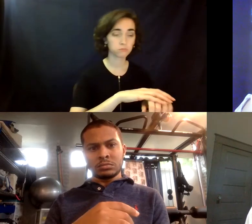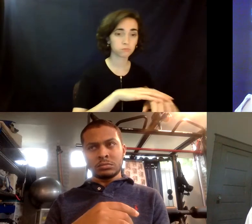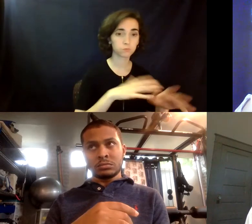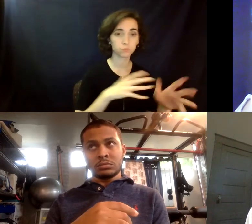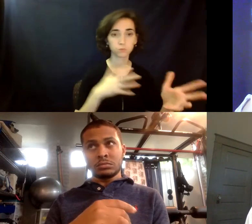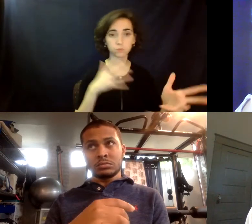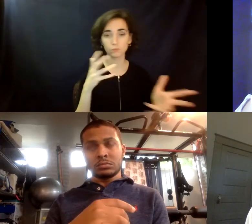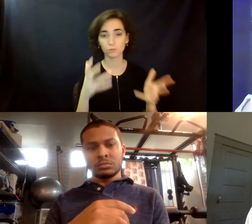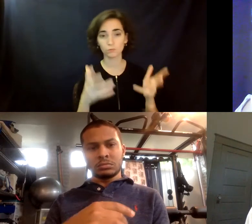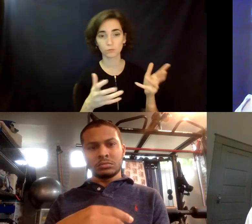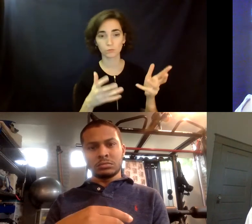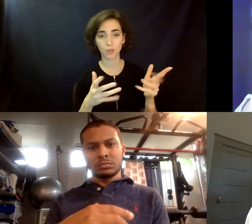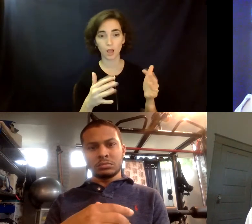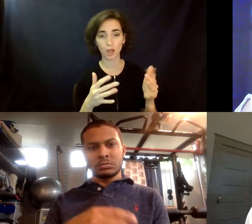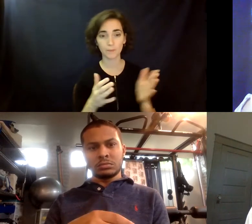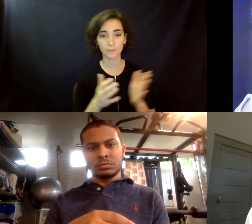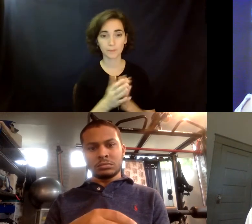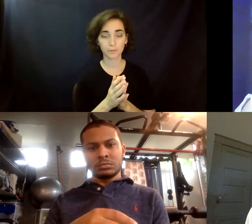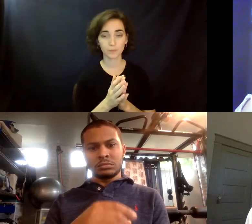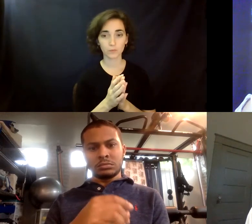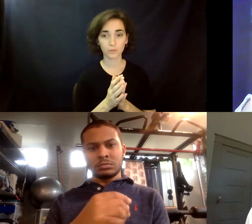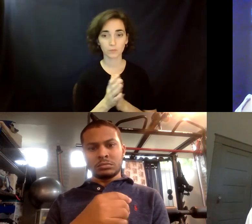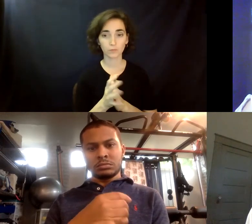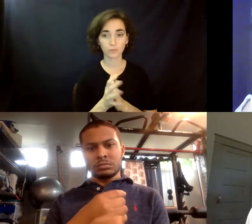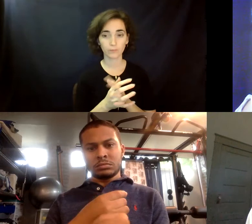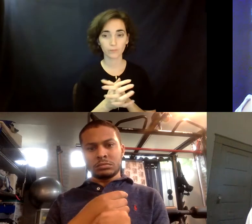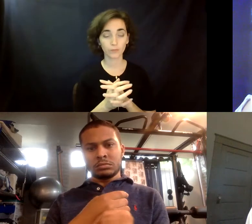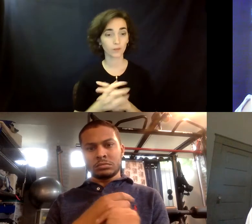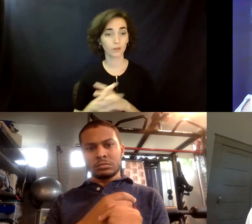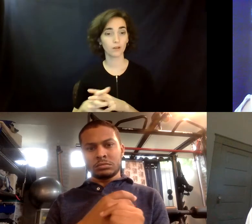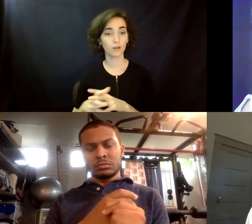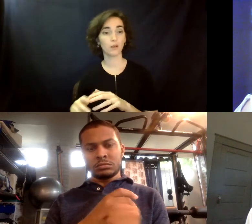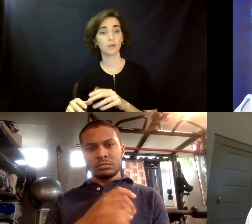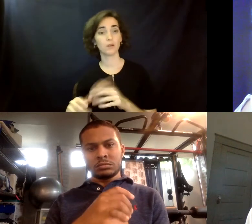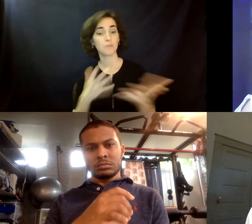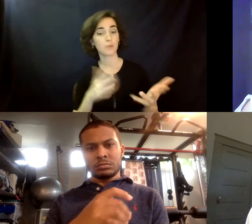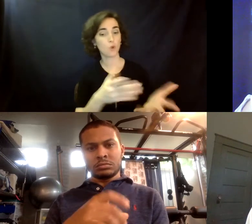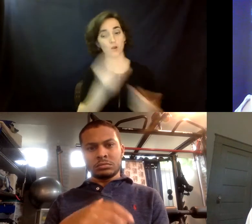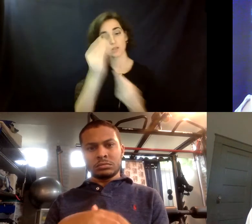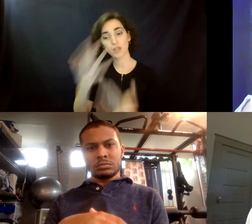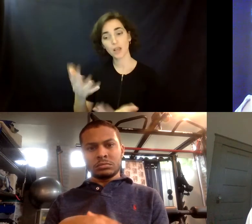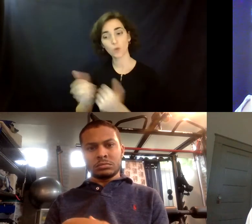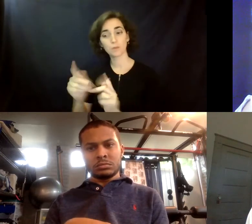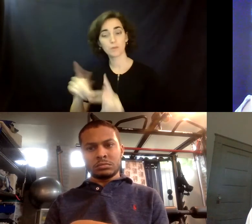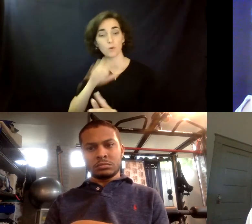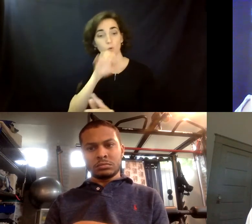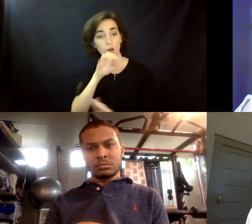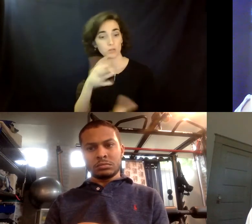that our panel, that our participants may want to, that you want to share?